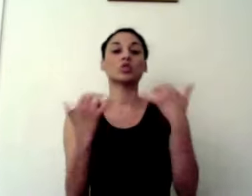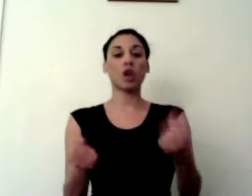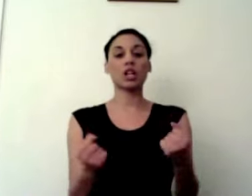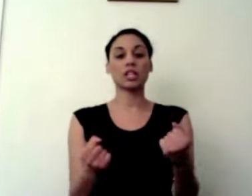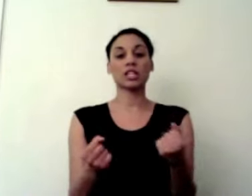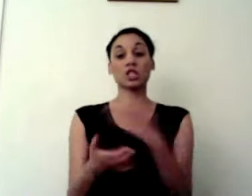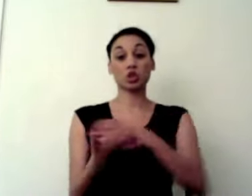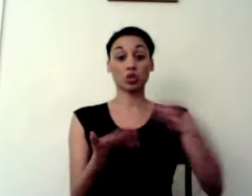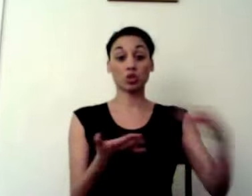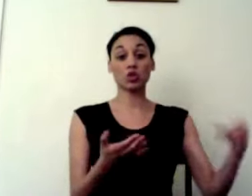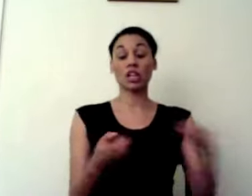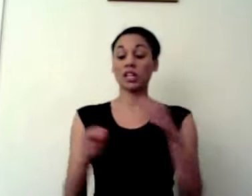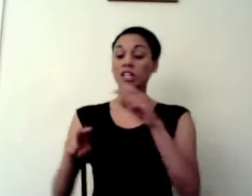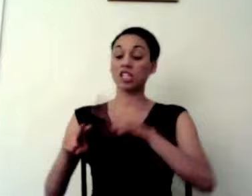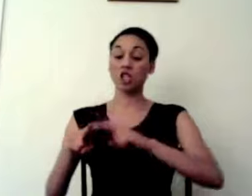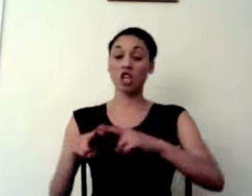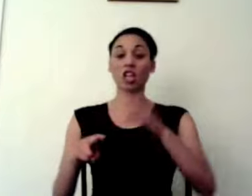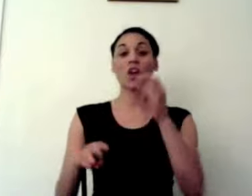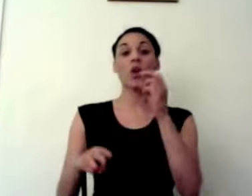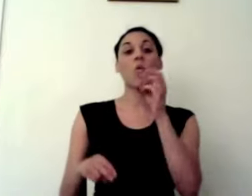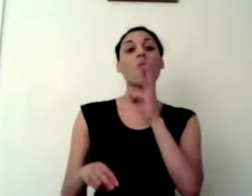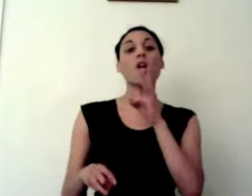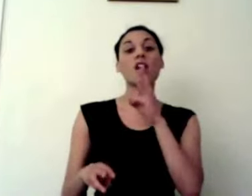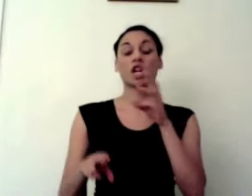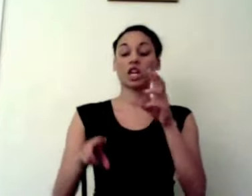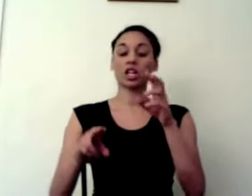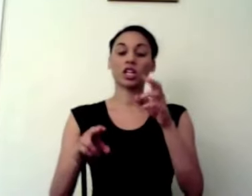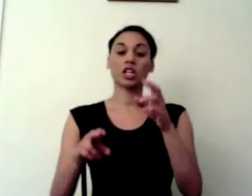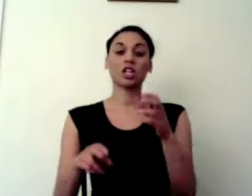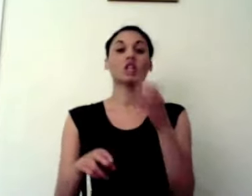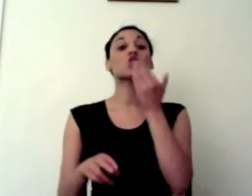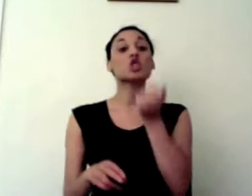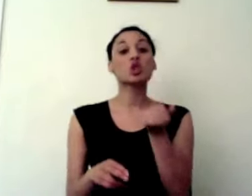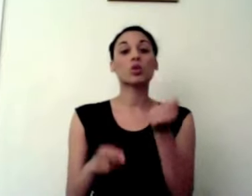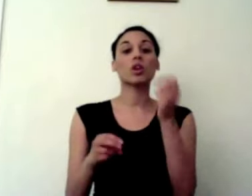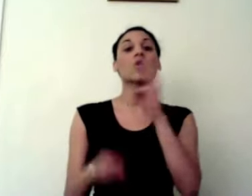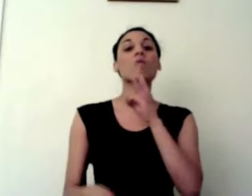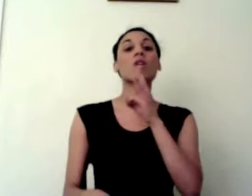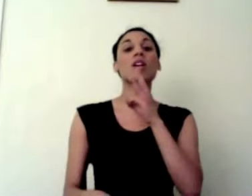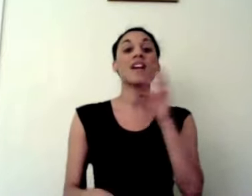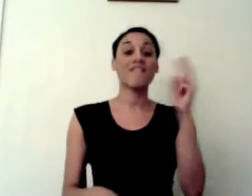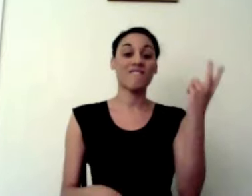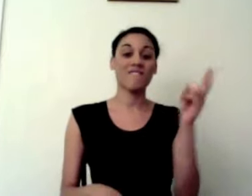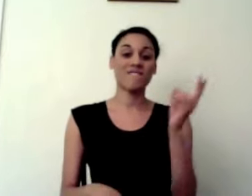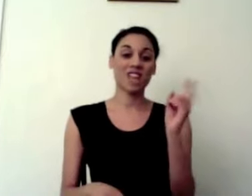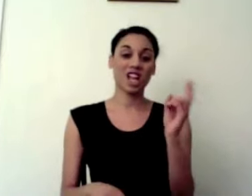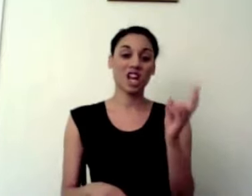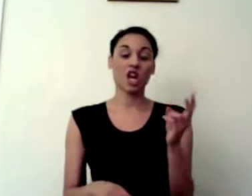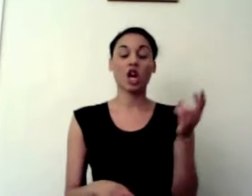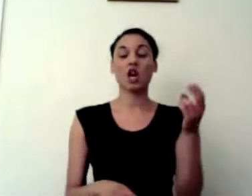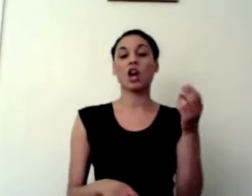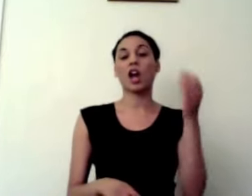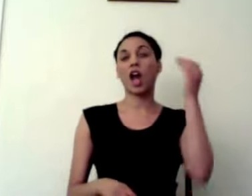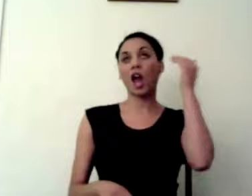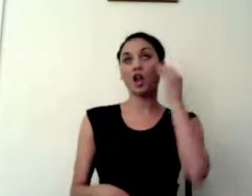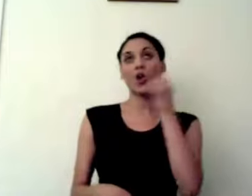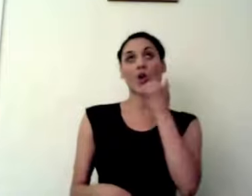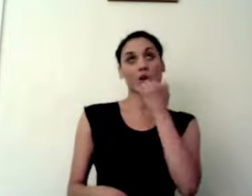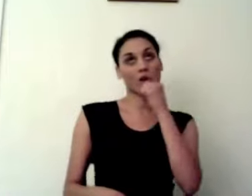water, sugary water, vinegar, I know you're going to love that one, and coffee.